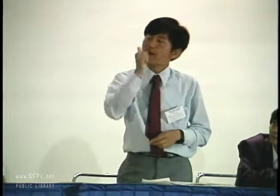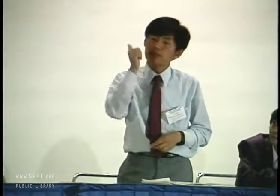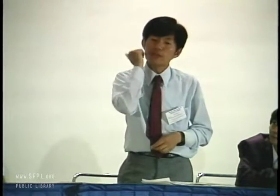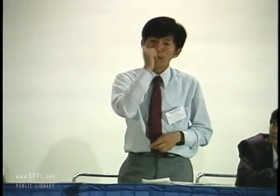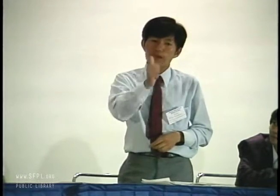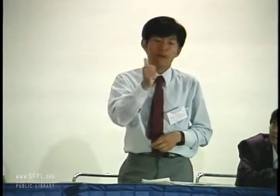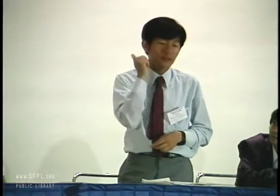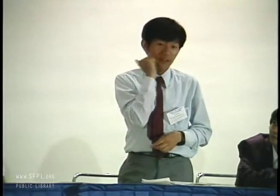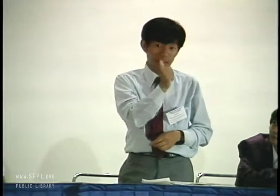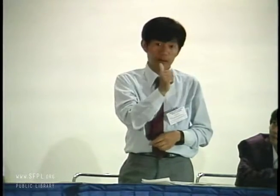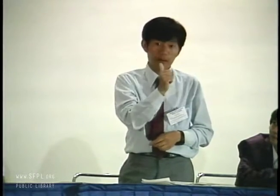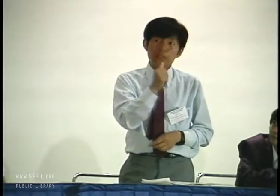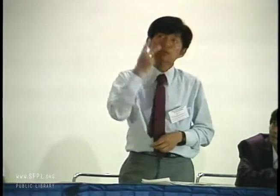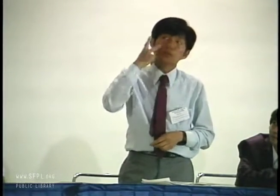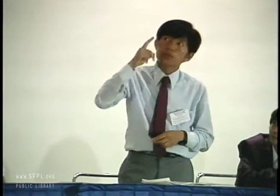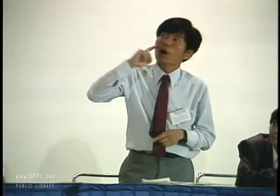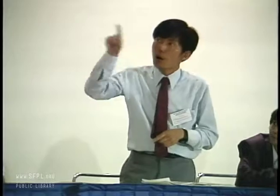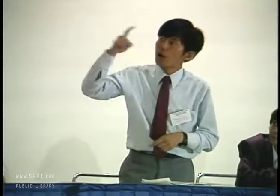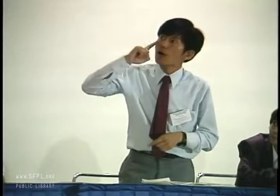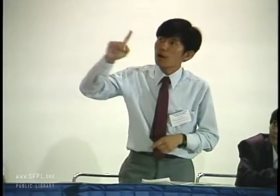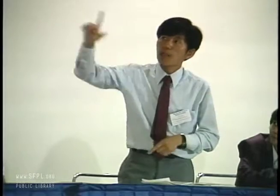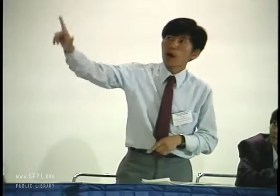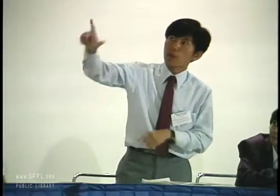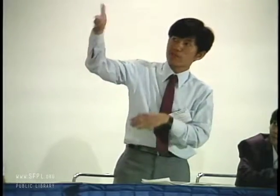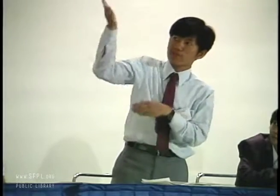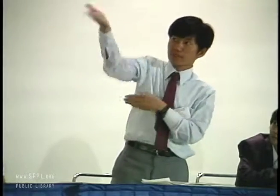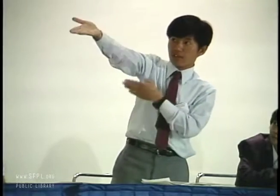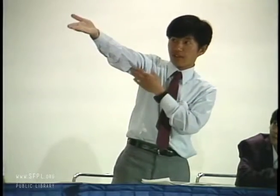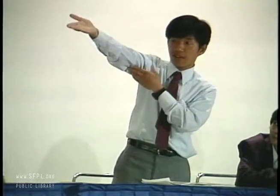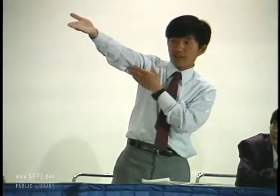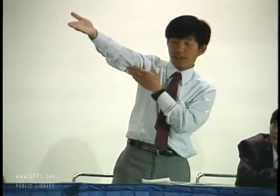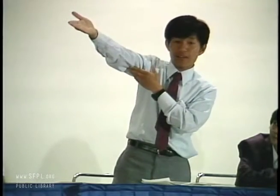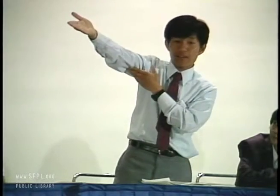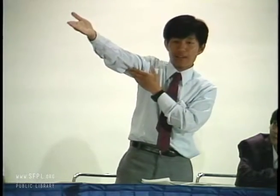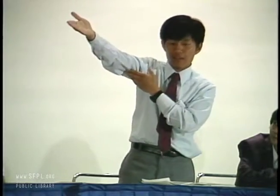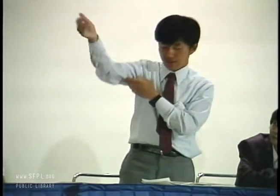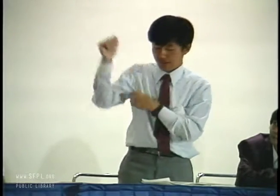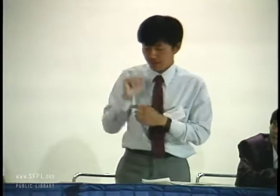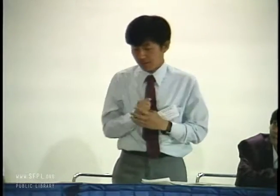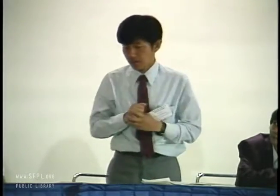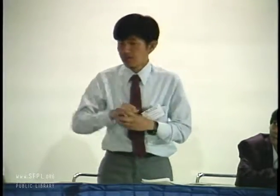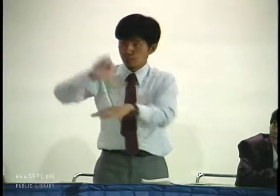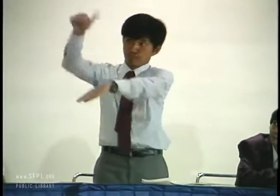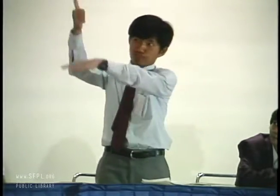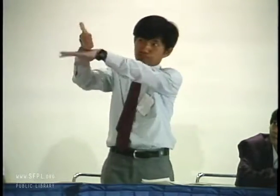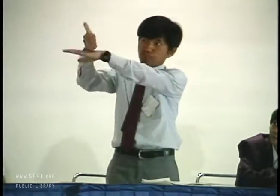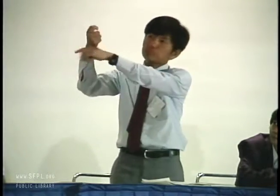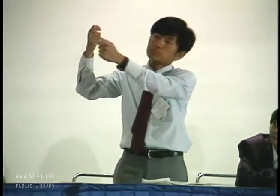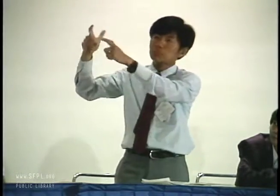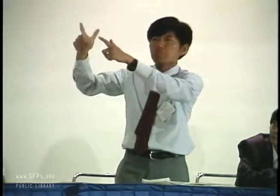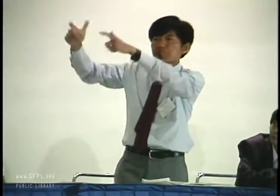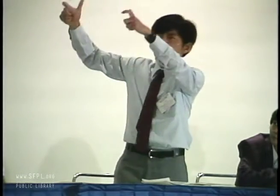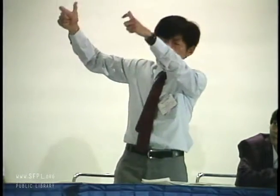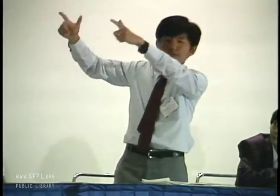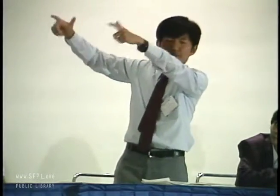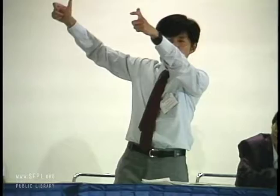When I would finish school, I'd go home every day, and I would see a library sitting right there in the community. It's